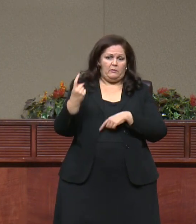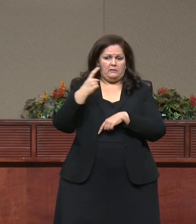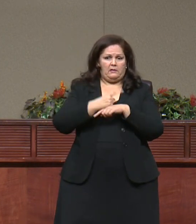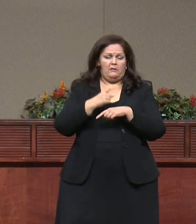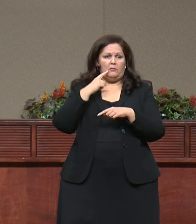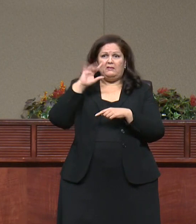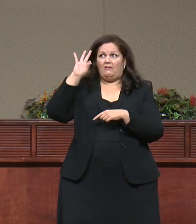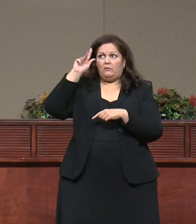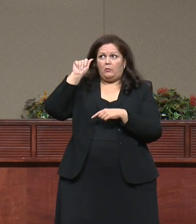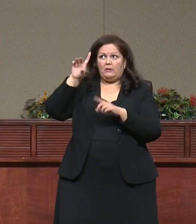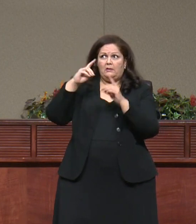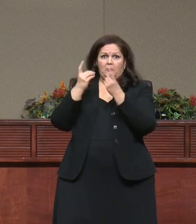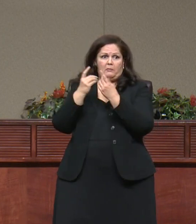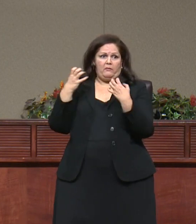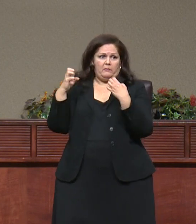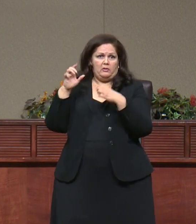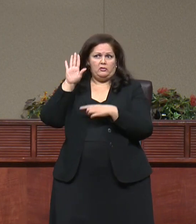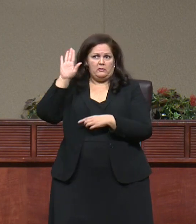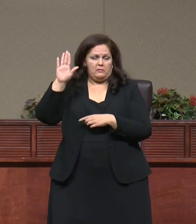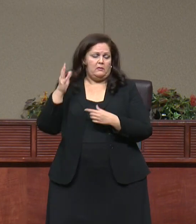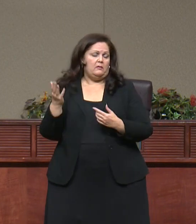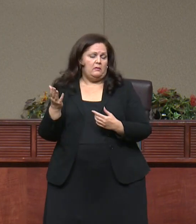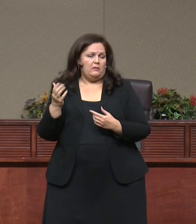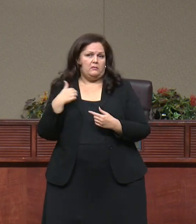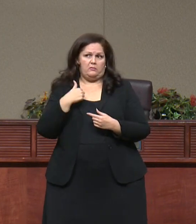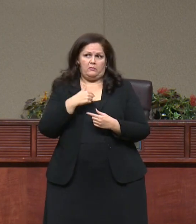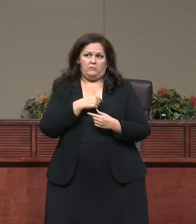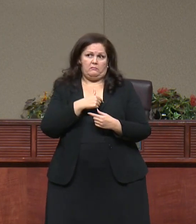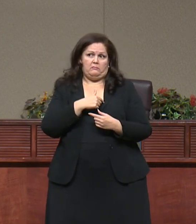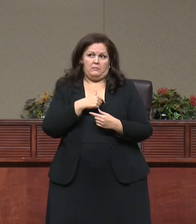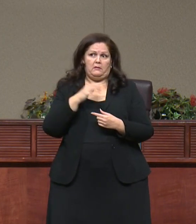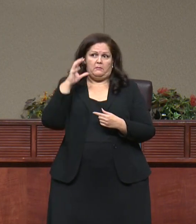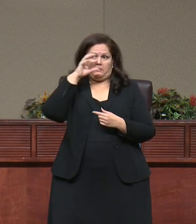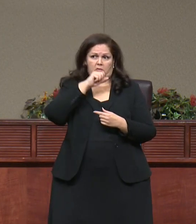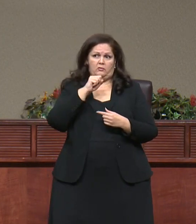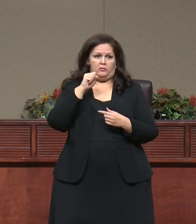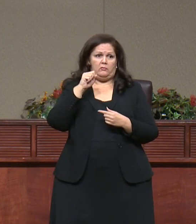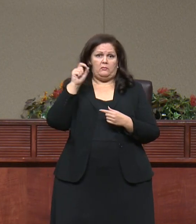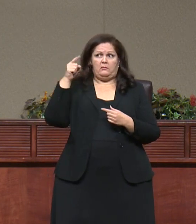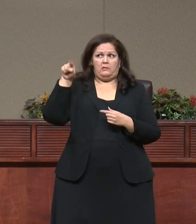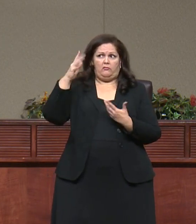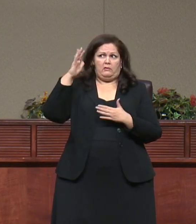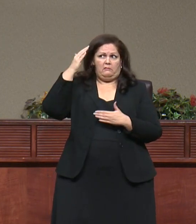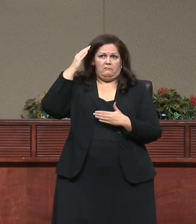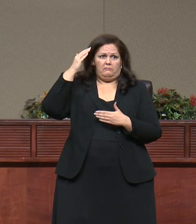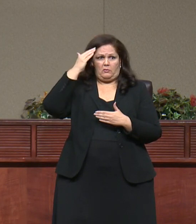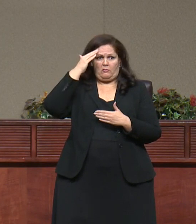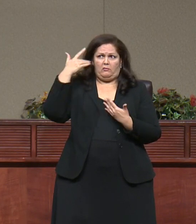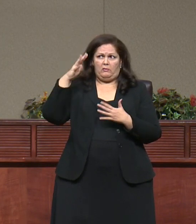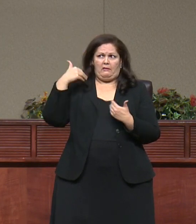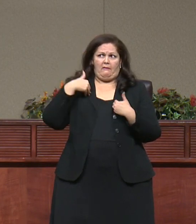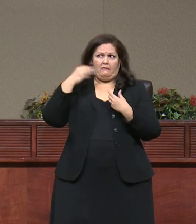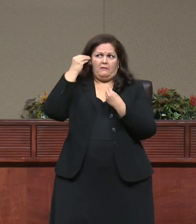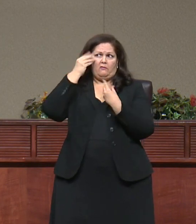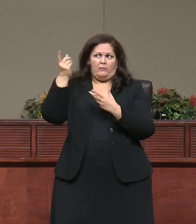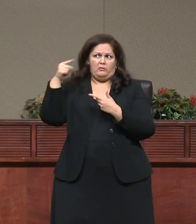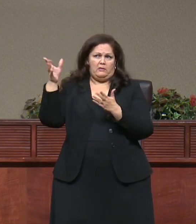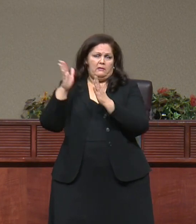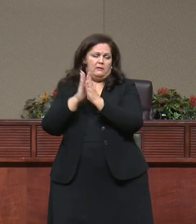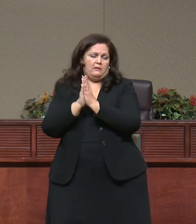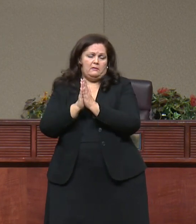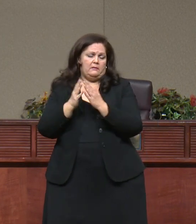And so I would assume that they should already have the information that is being requested,